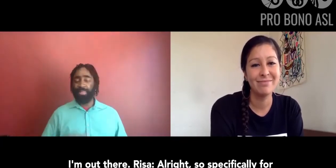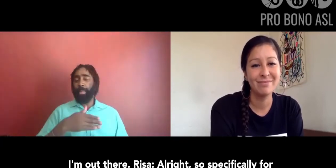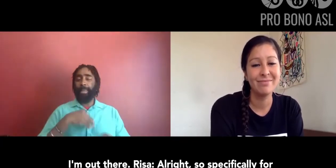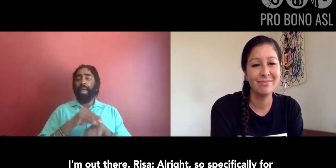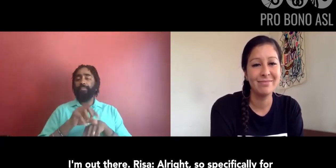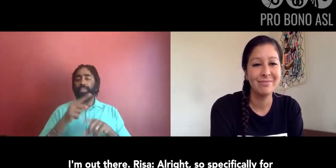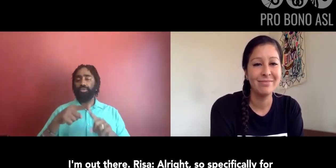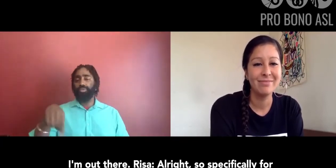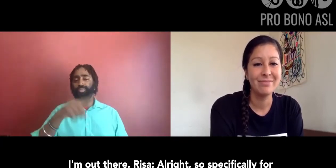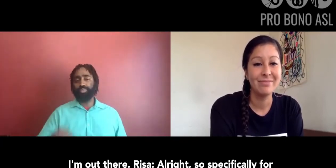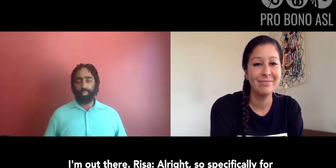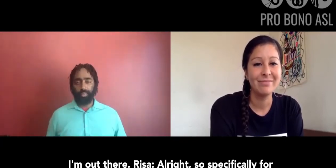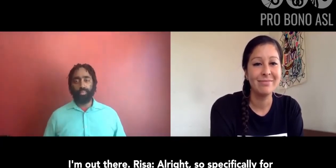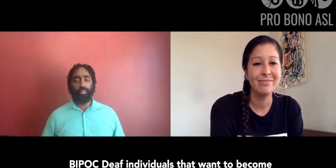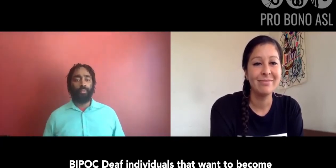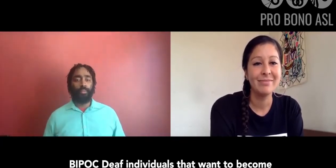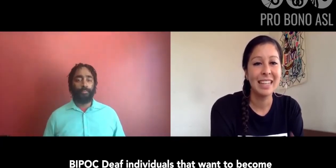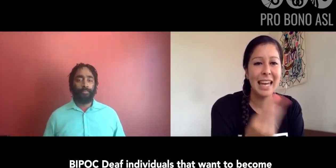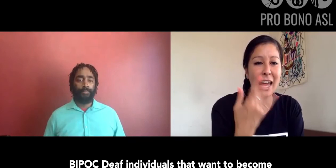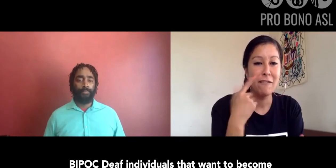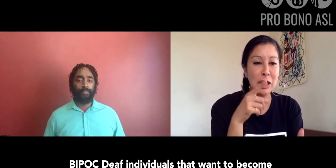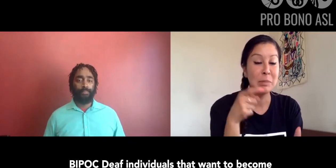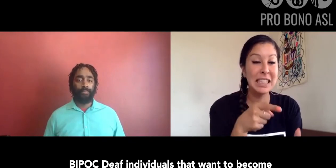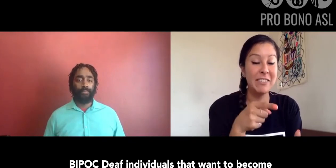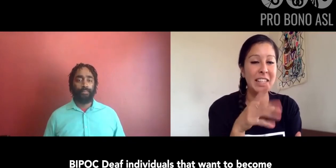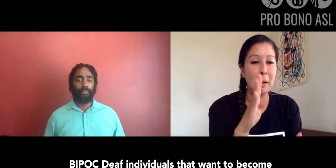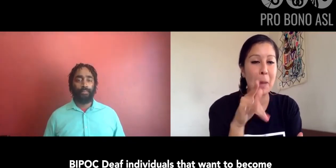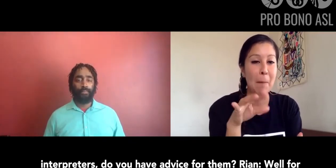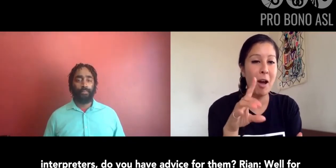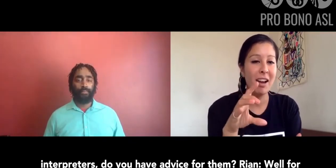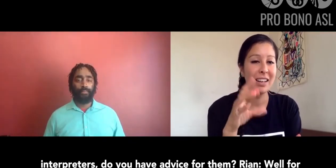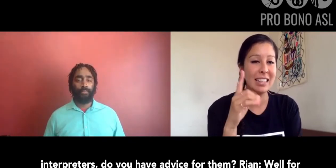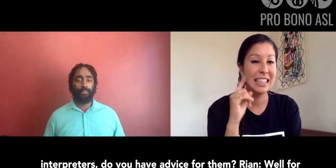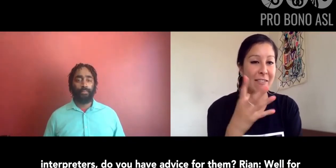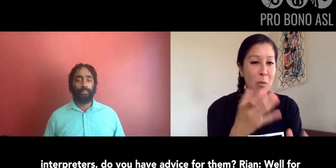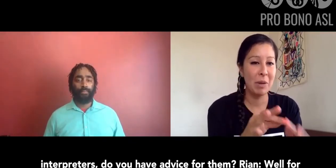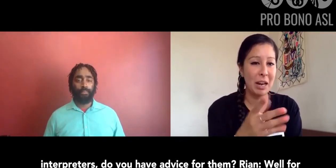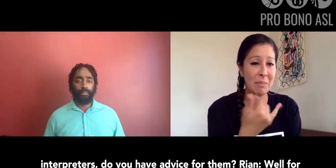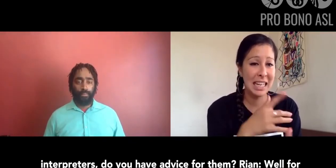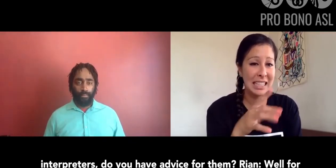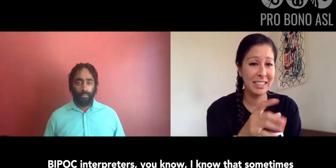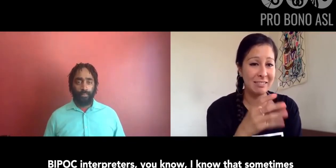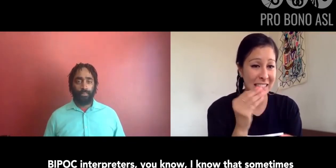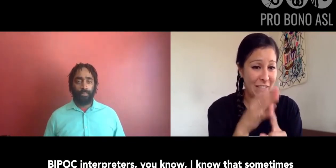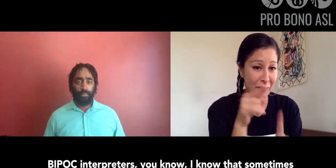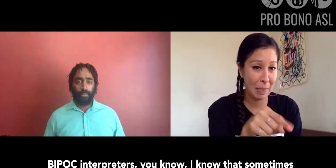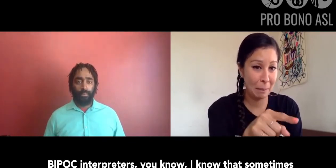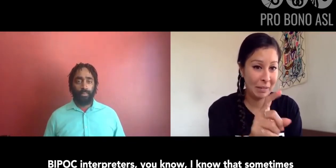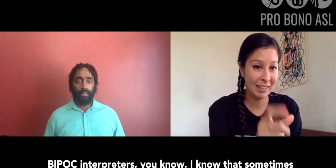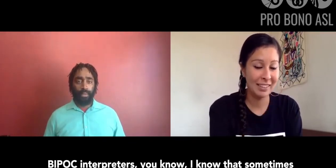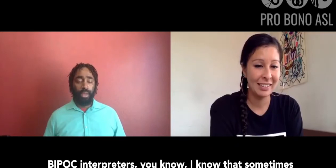there. All right, so specifically for BIPOC deaf individuals that want to become interpreters, do you have advice for them? Well, for